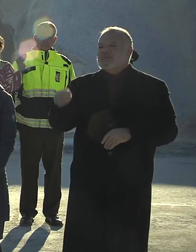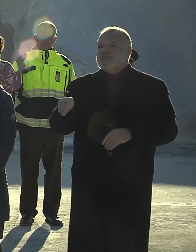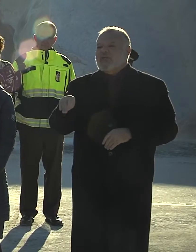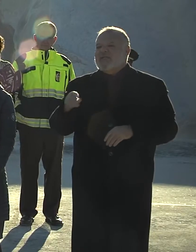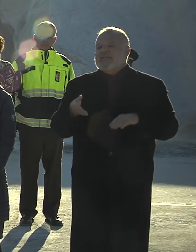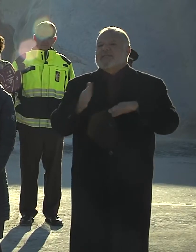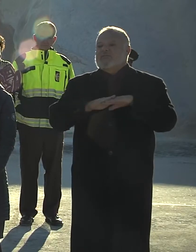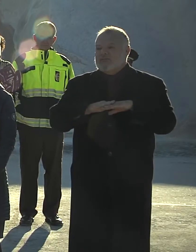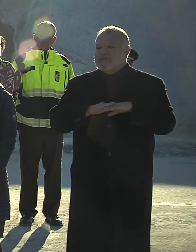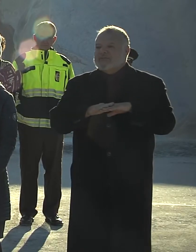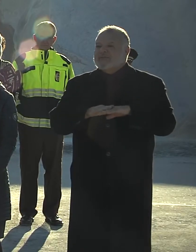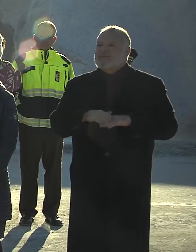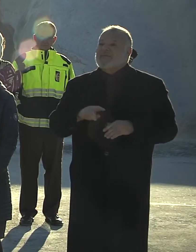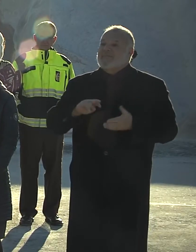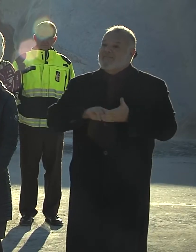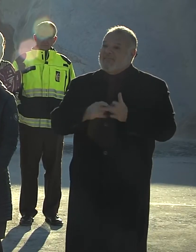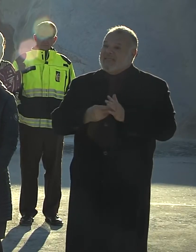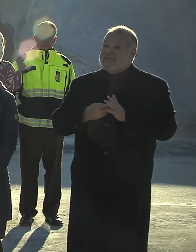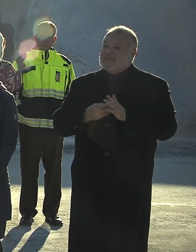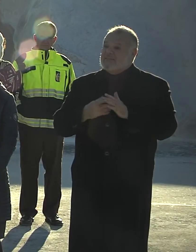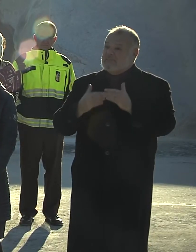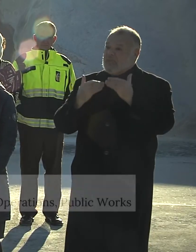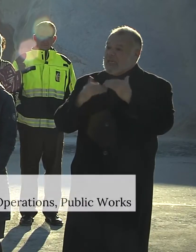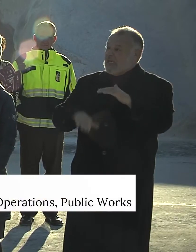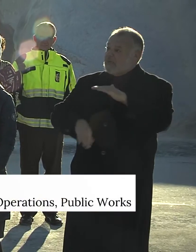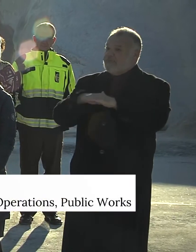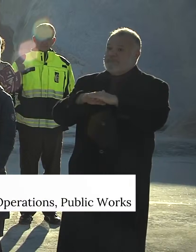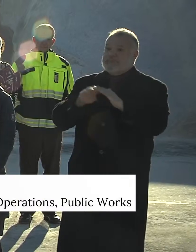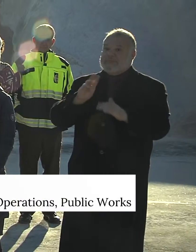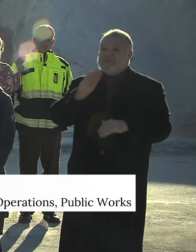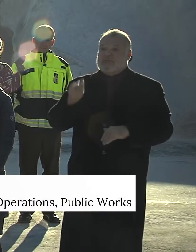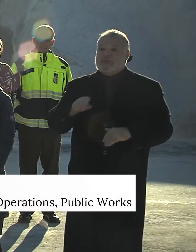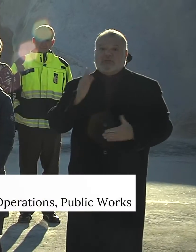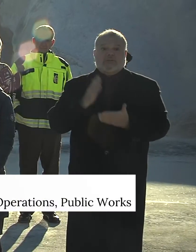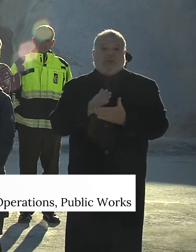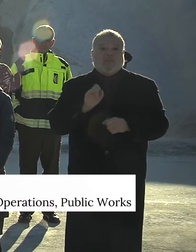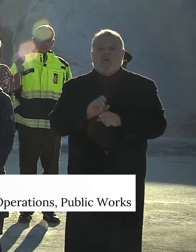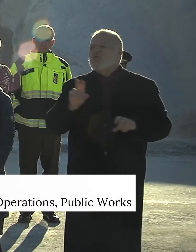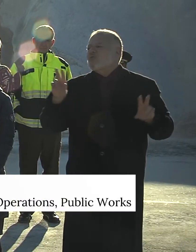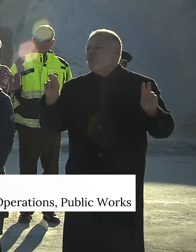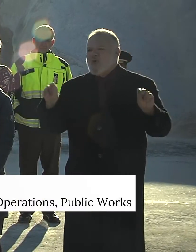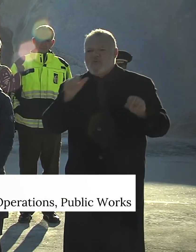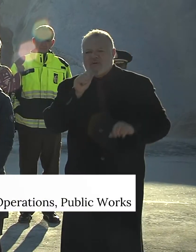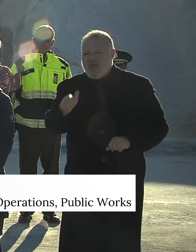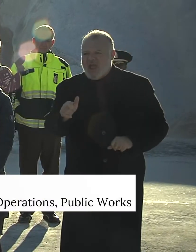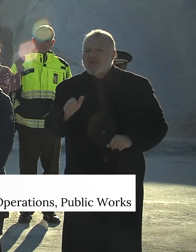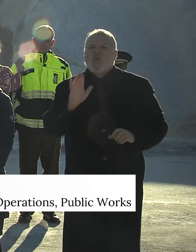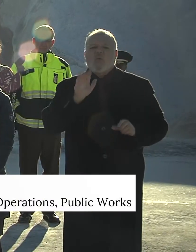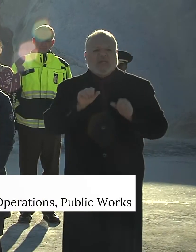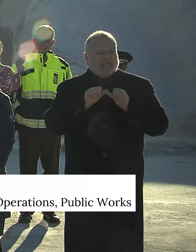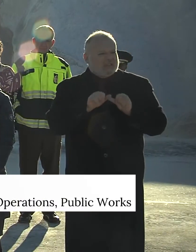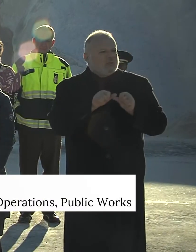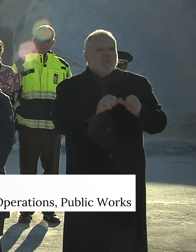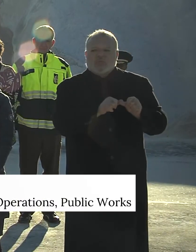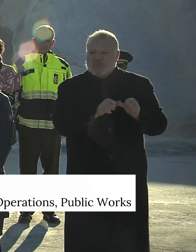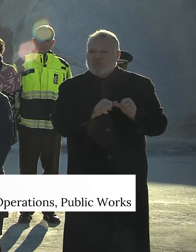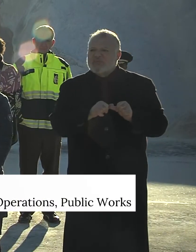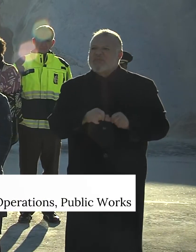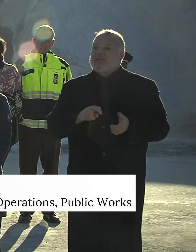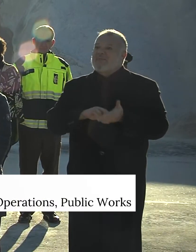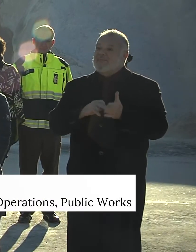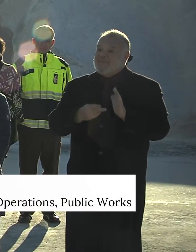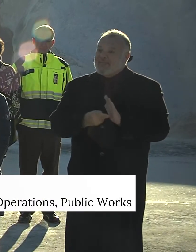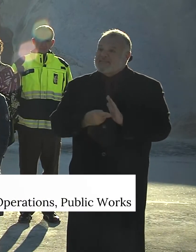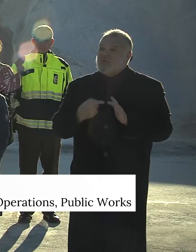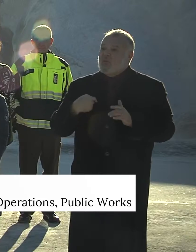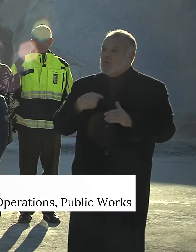to stop working because we've reached that limit. You know, hopefully we don't see a winter that sees us overproduce and overperform and have to